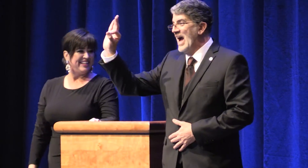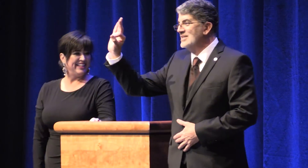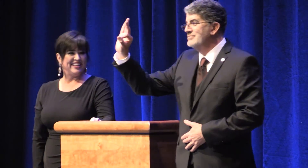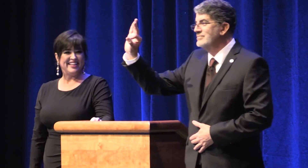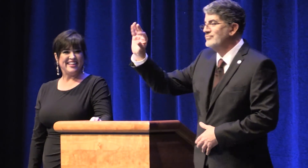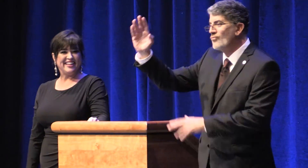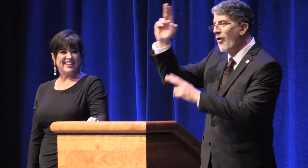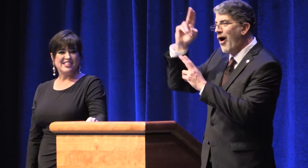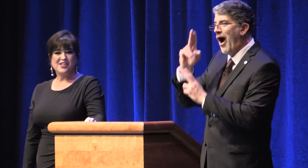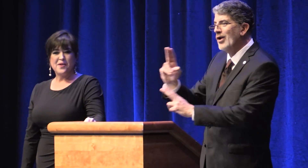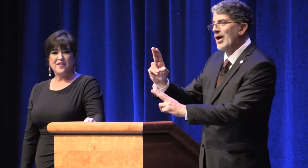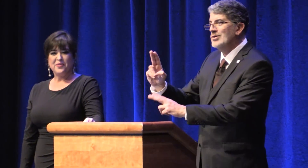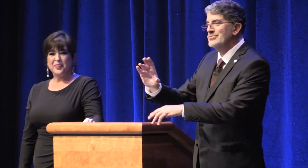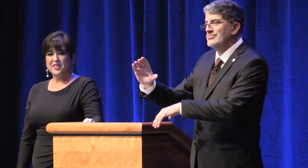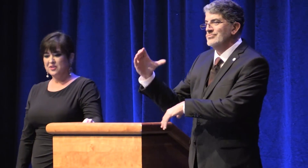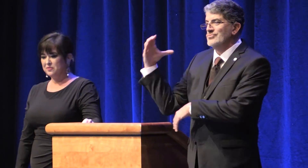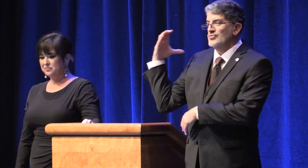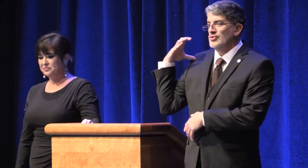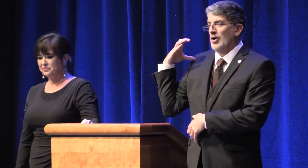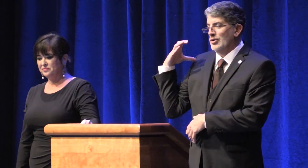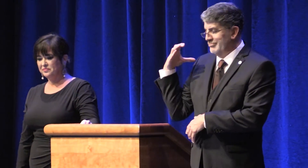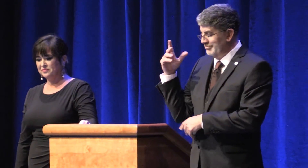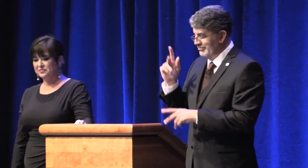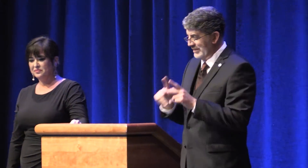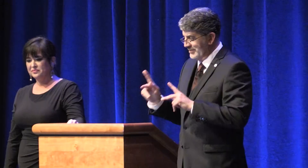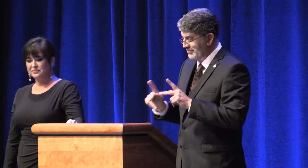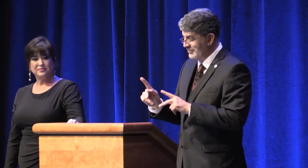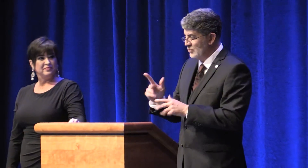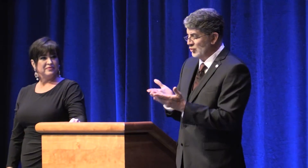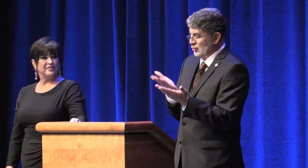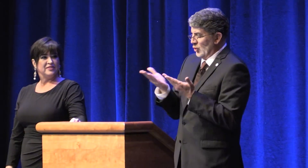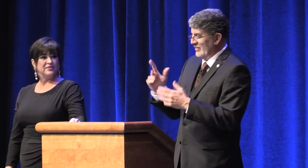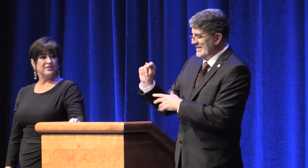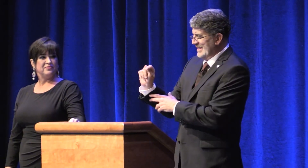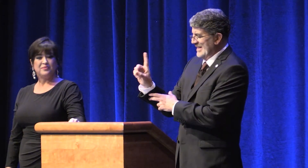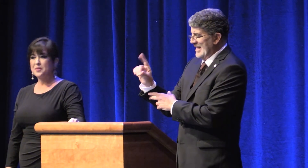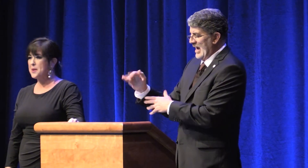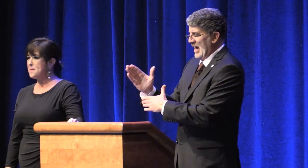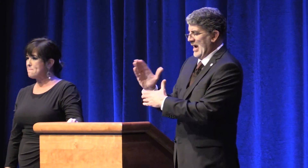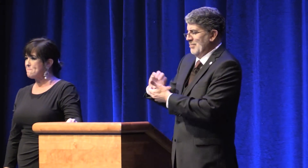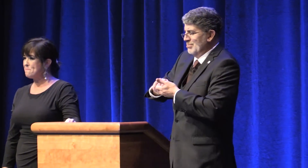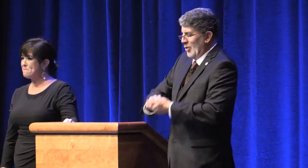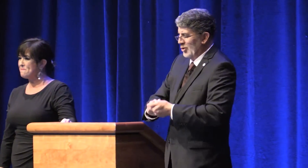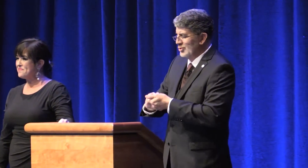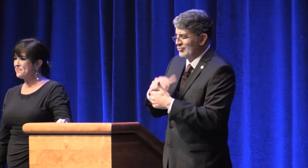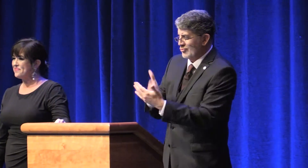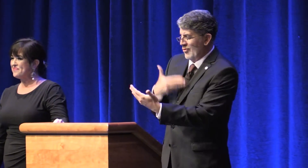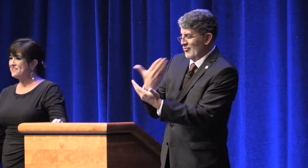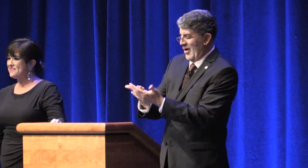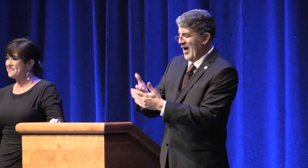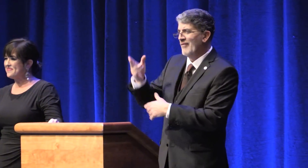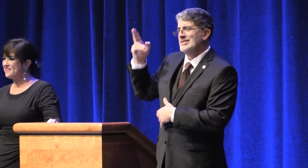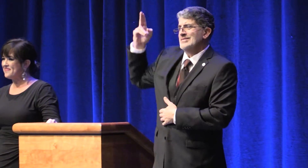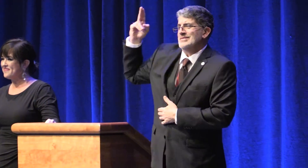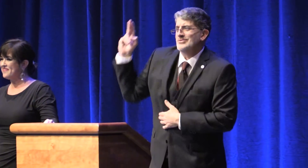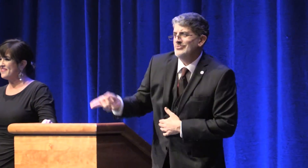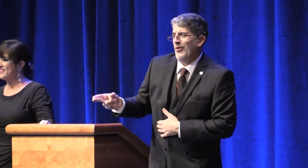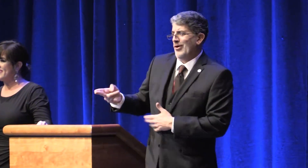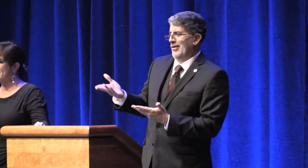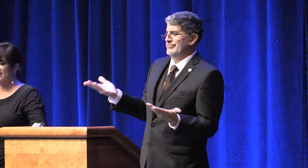We have 9 honorary chairs of this gala who have partnered